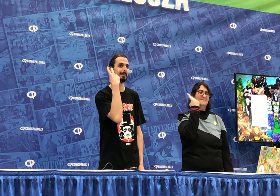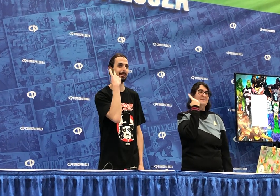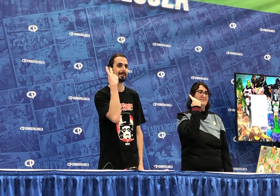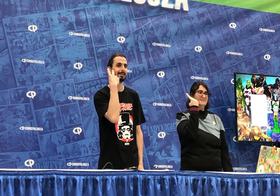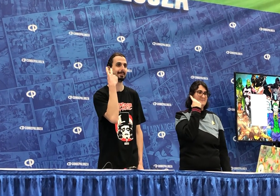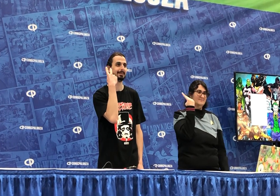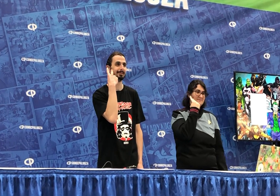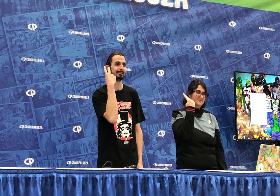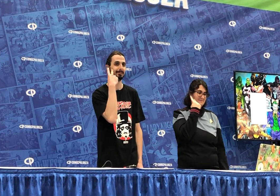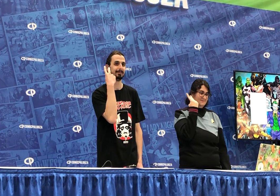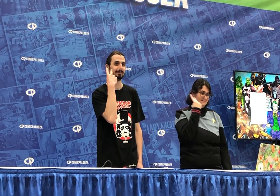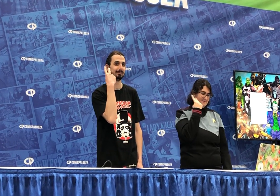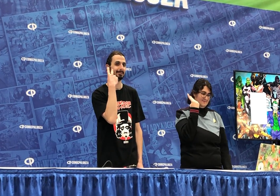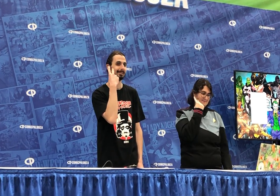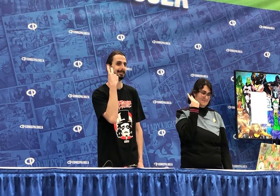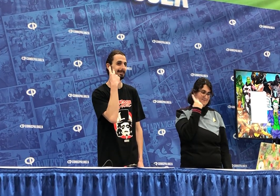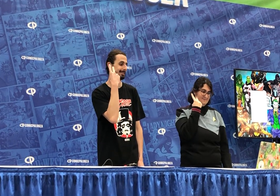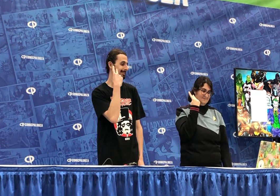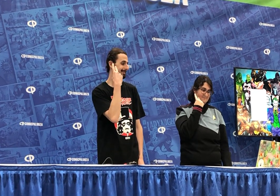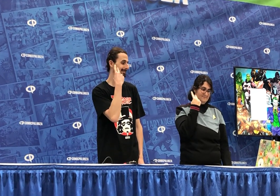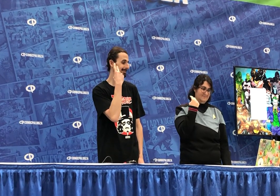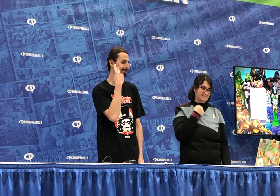Two-Face, number 2 on your face, Two-Face.